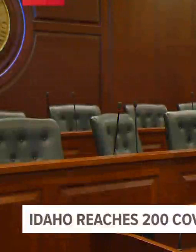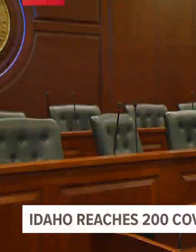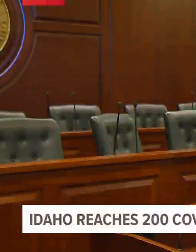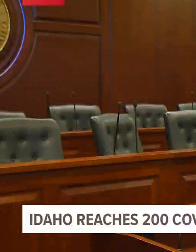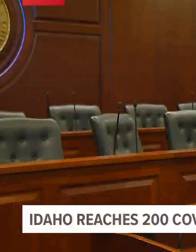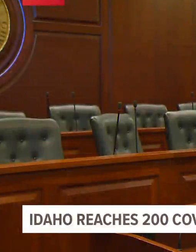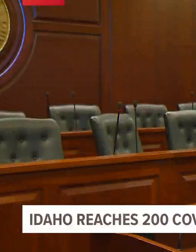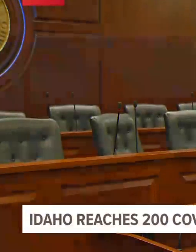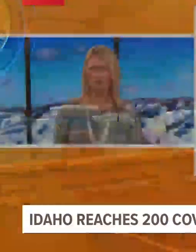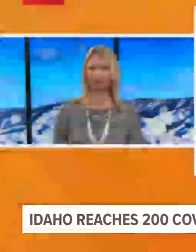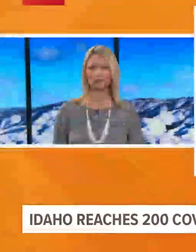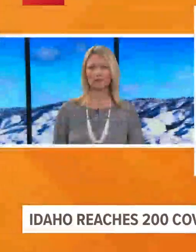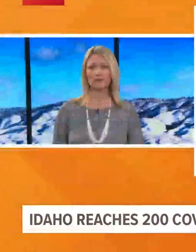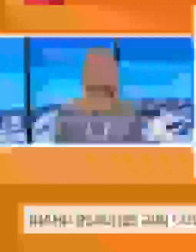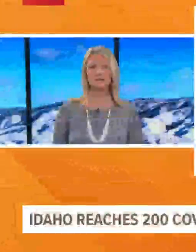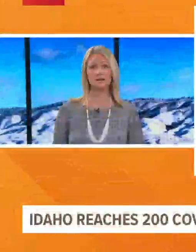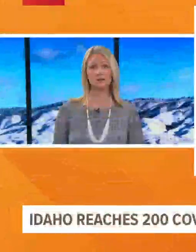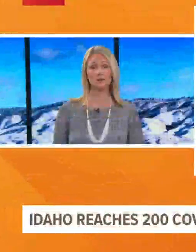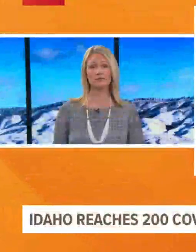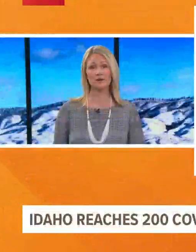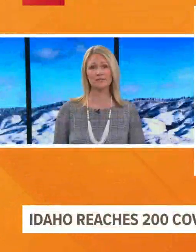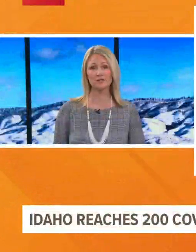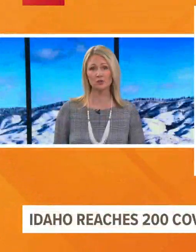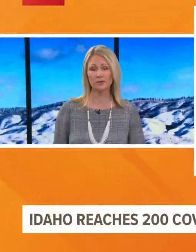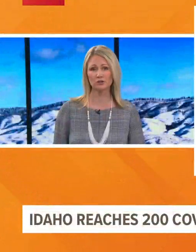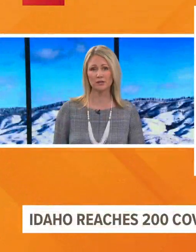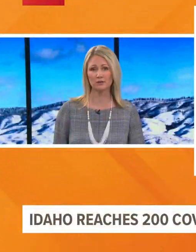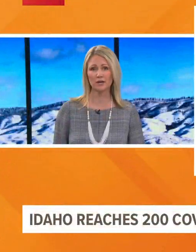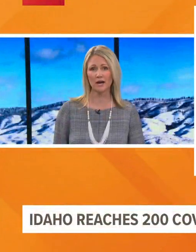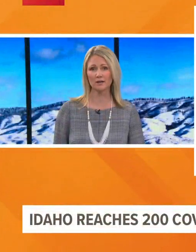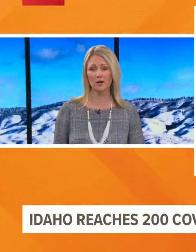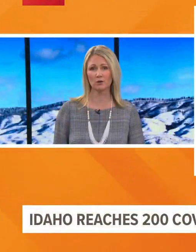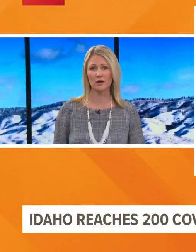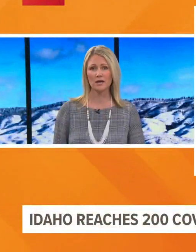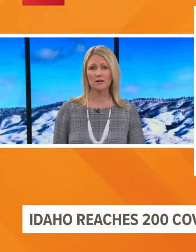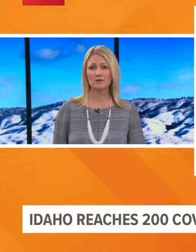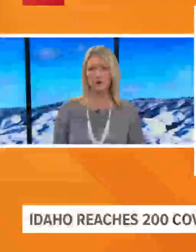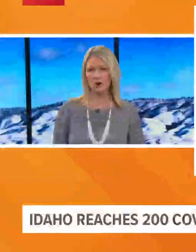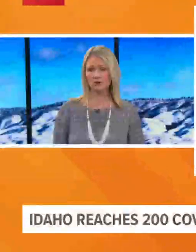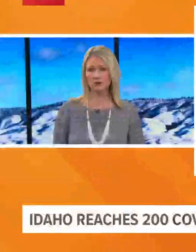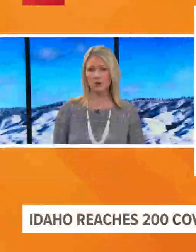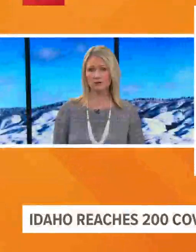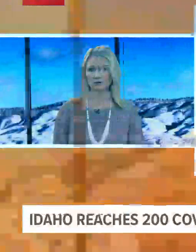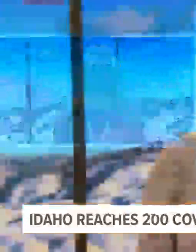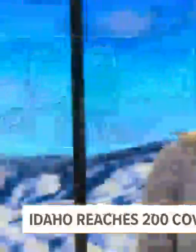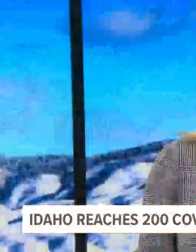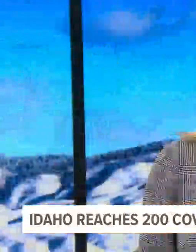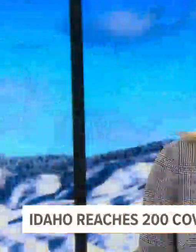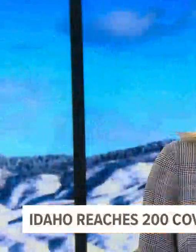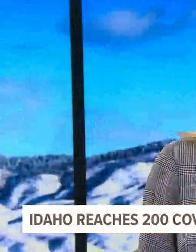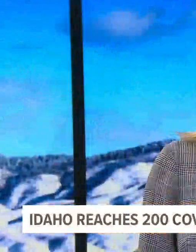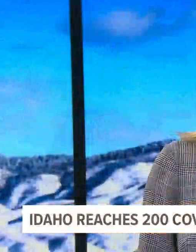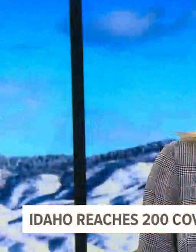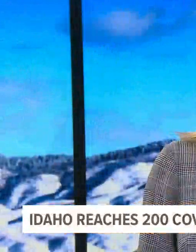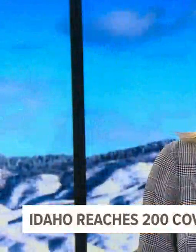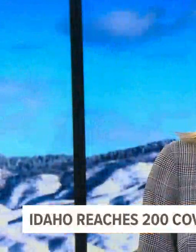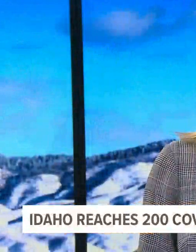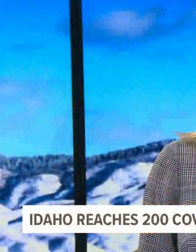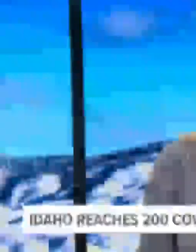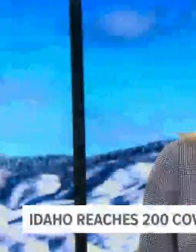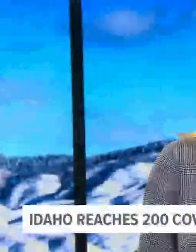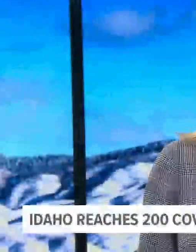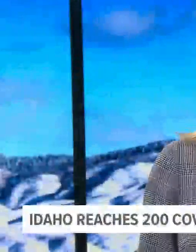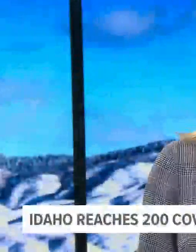And you just heard Governor Little give an update on the coronavirus situation here in Idaho. There are 200 cases now in Idaho and